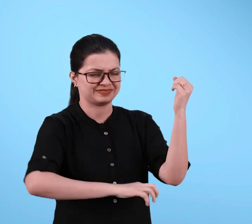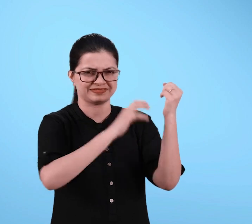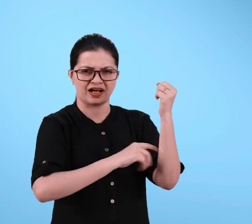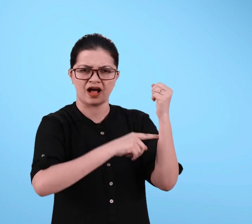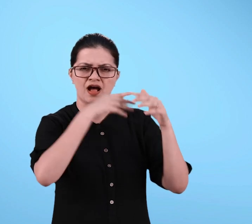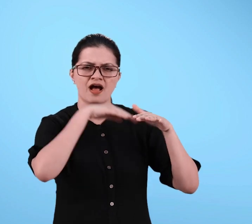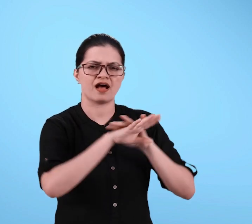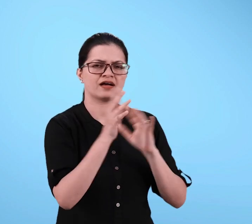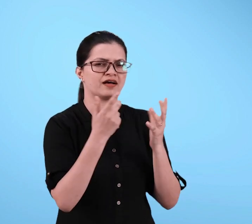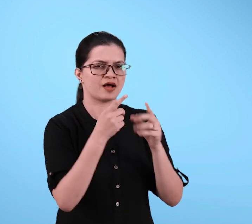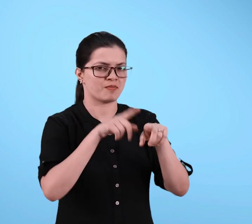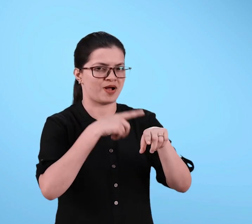jute.